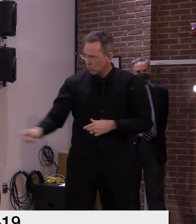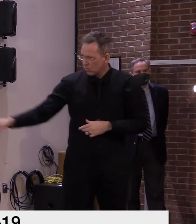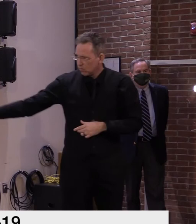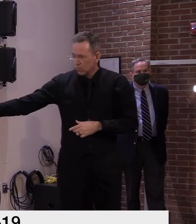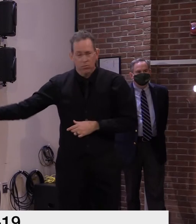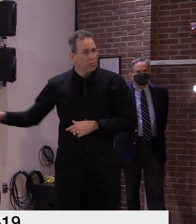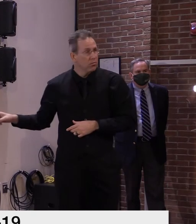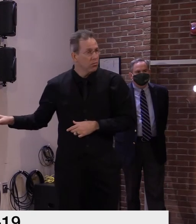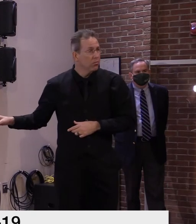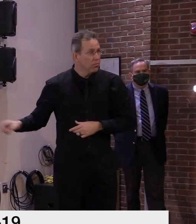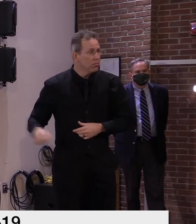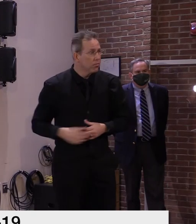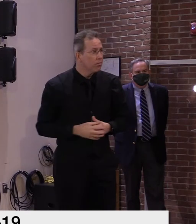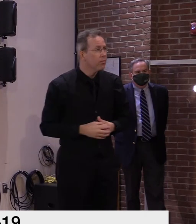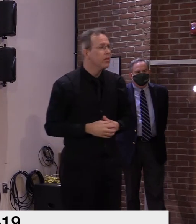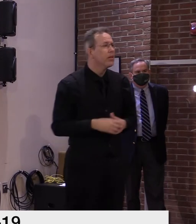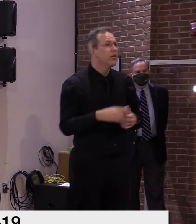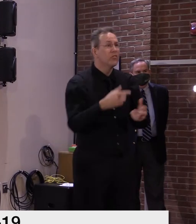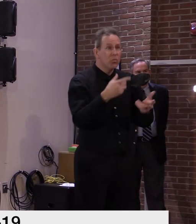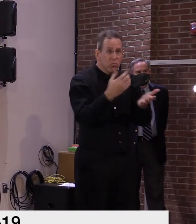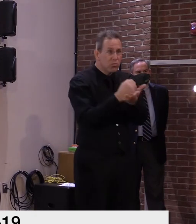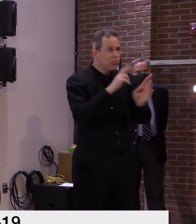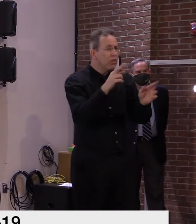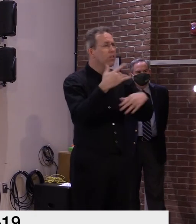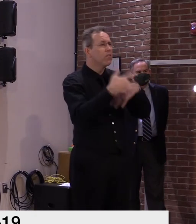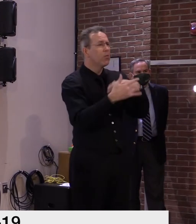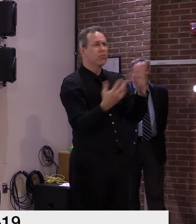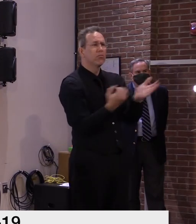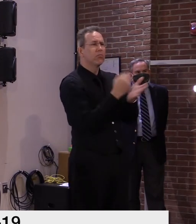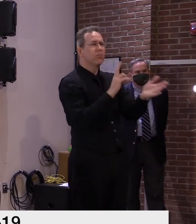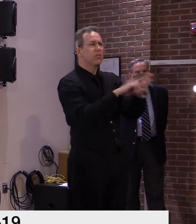you vaccinated within a short period of time.